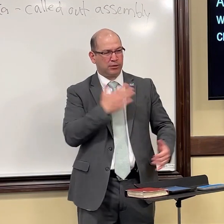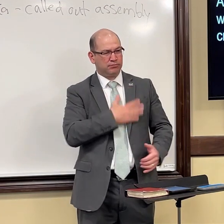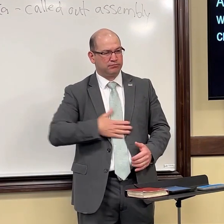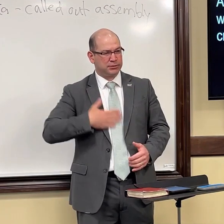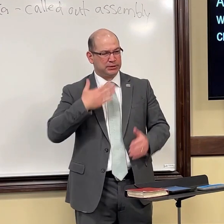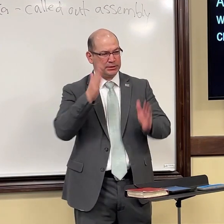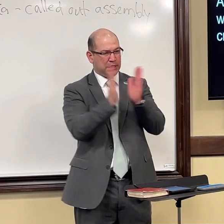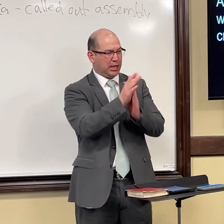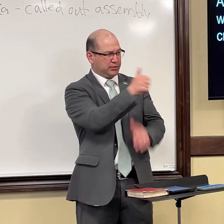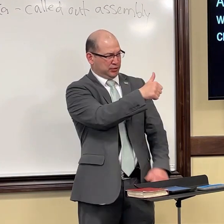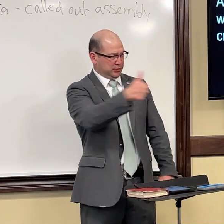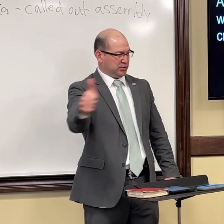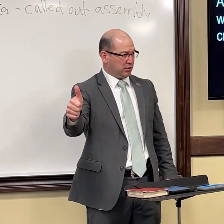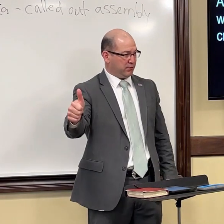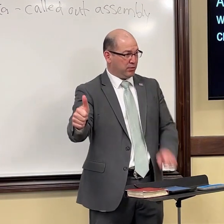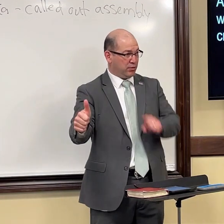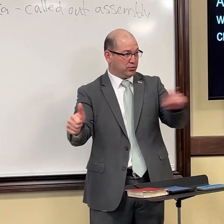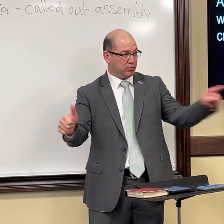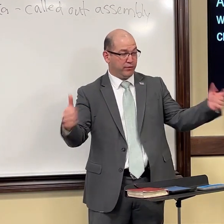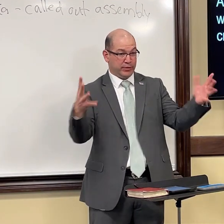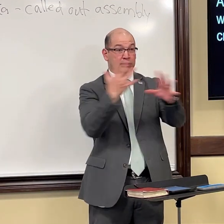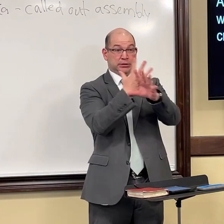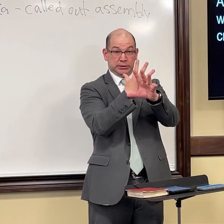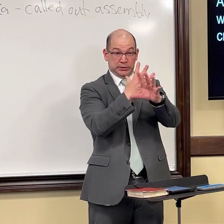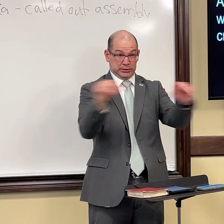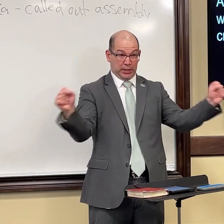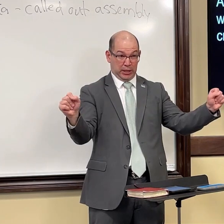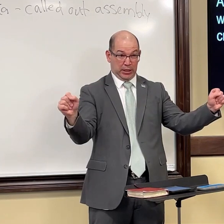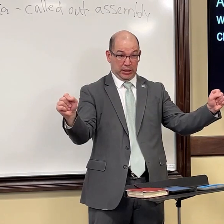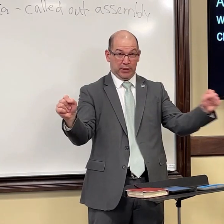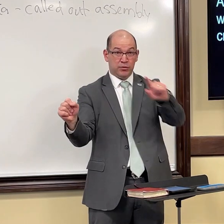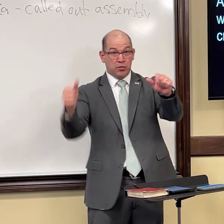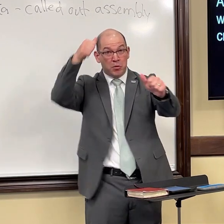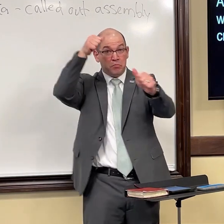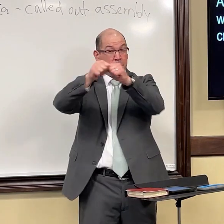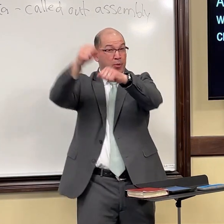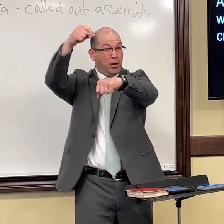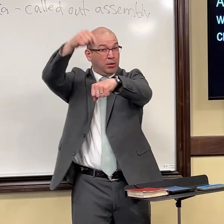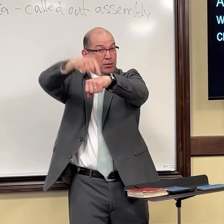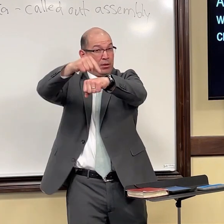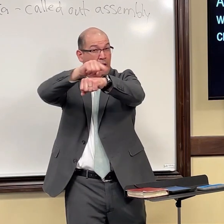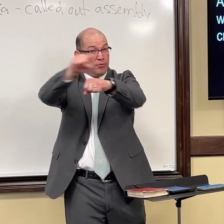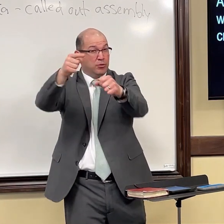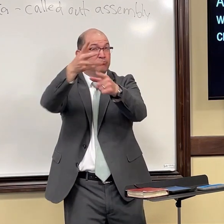As it's quiet now, Lord, I pray that you would help us all to think about ourselves and remember.